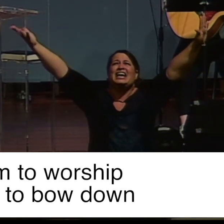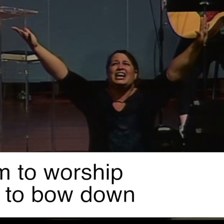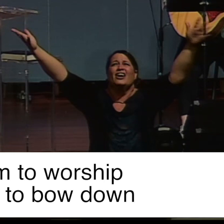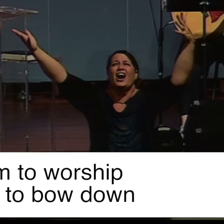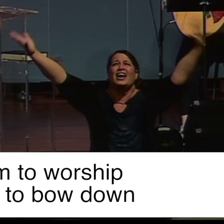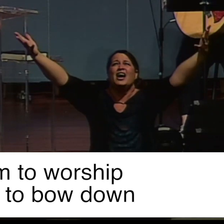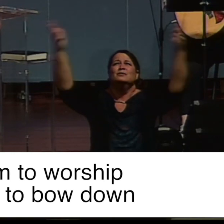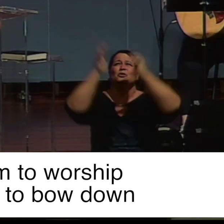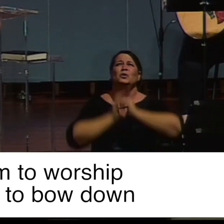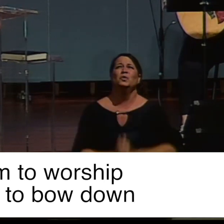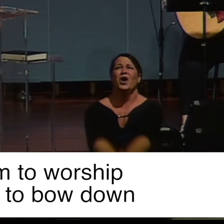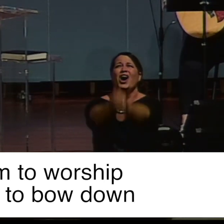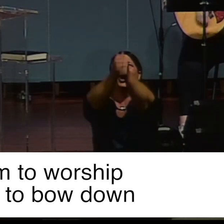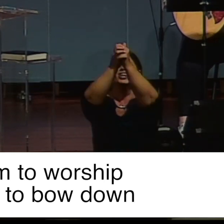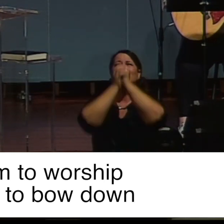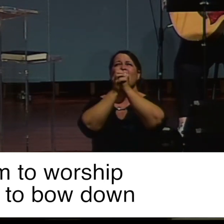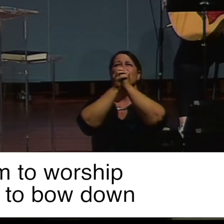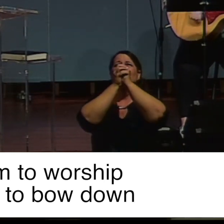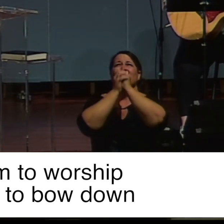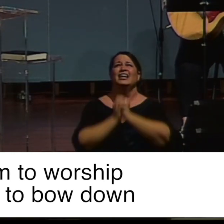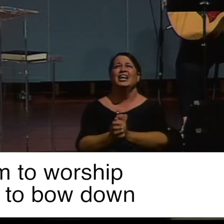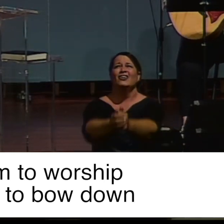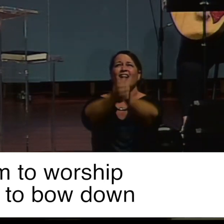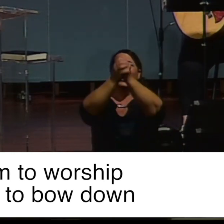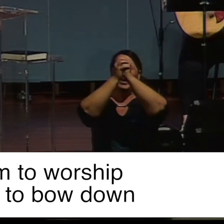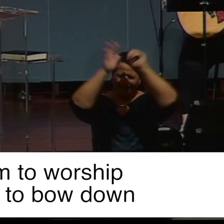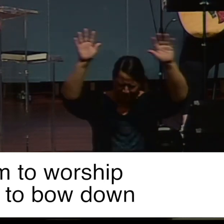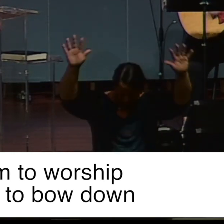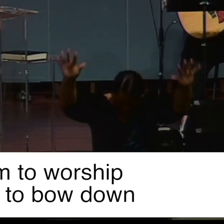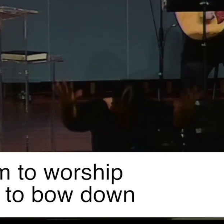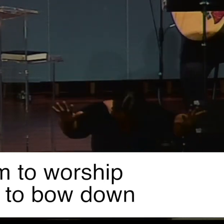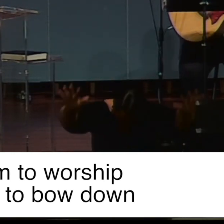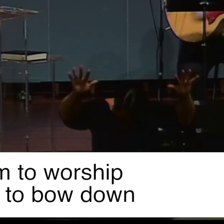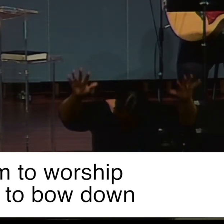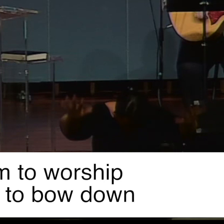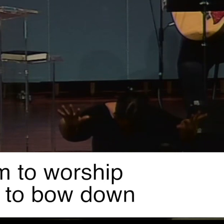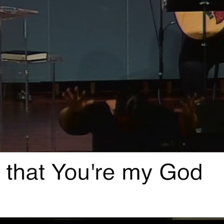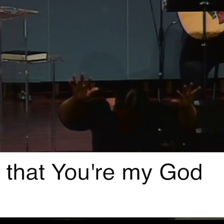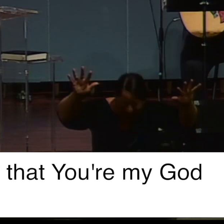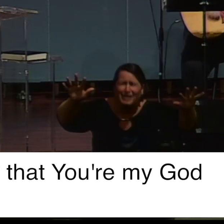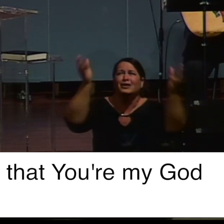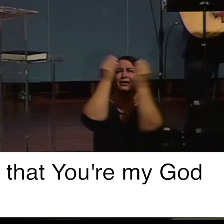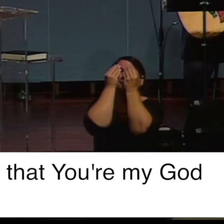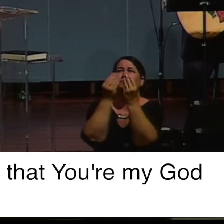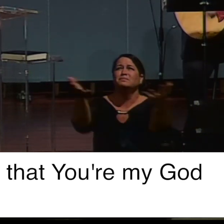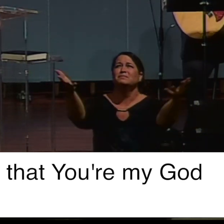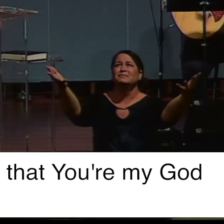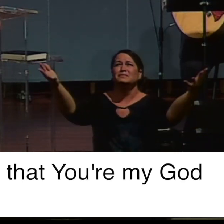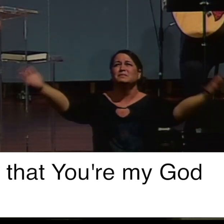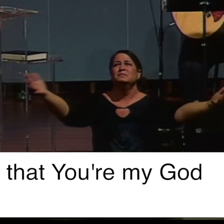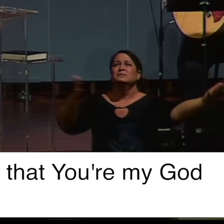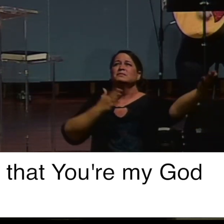Here I am to worship, here I am to worship, down, here I